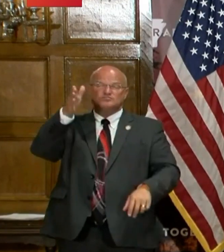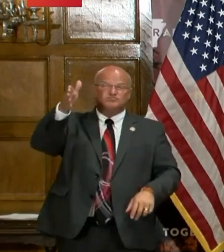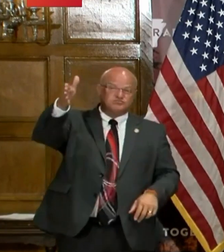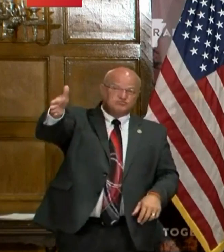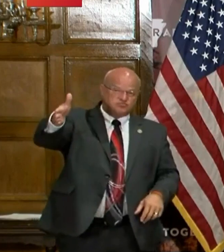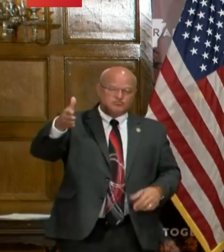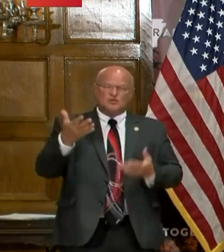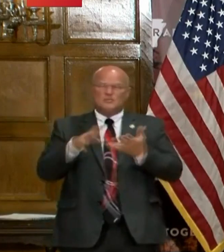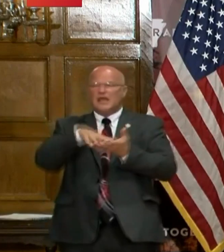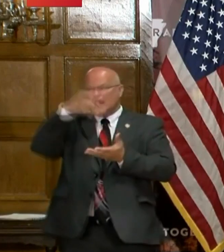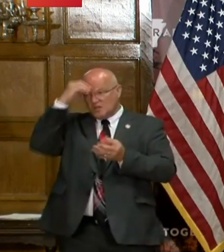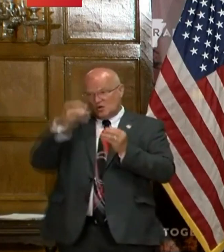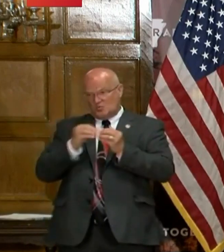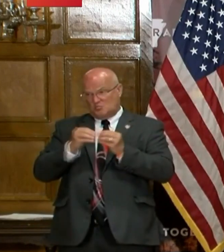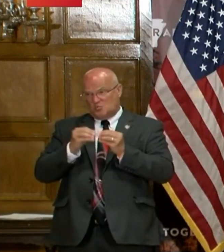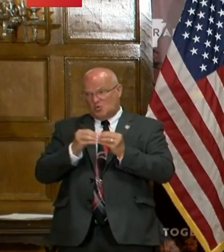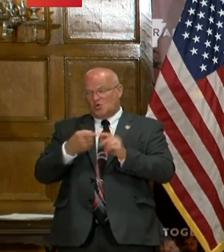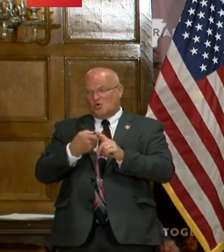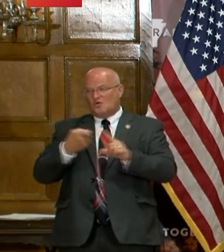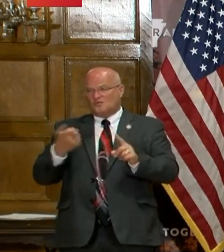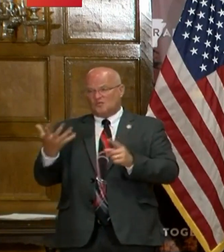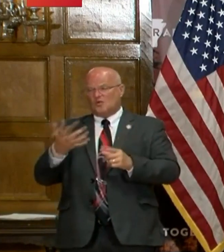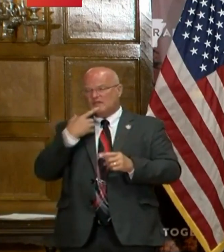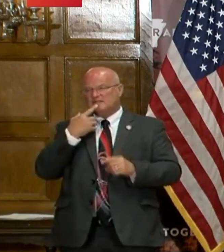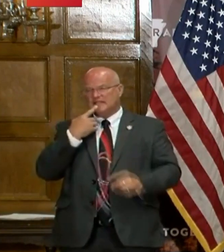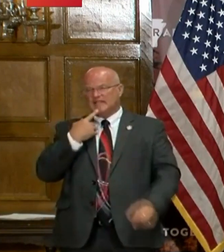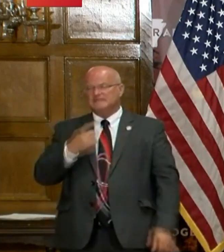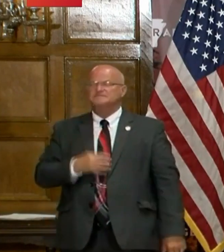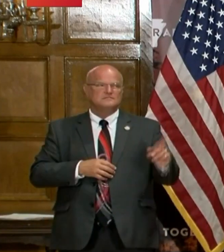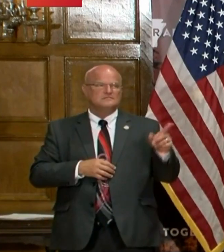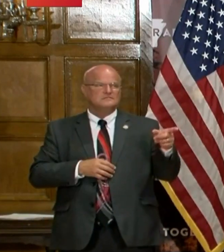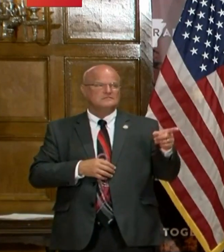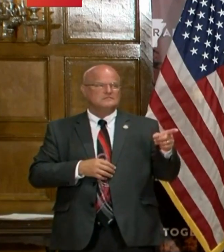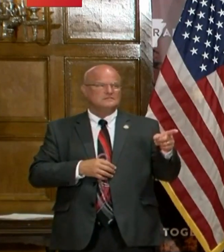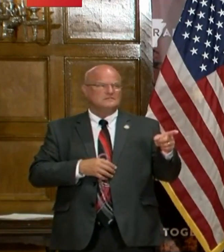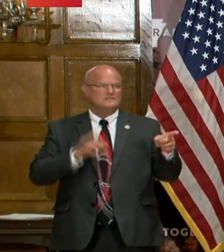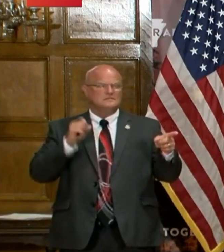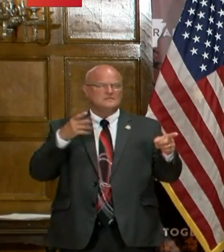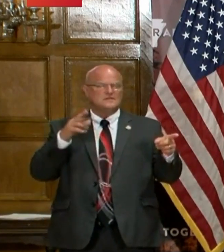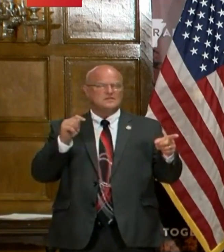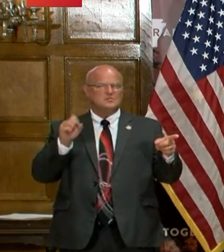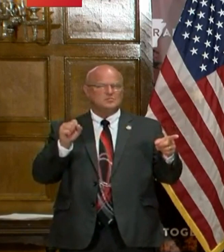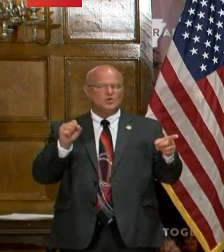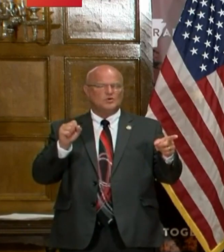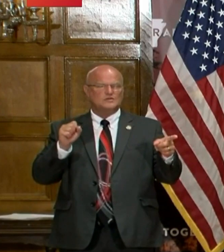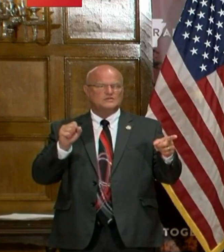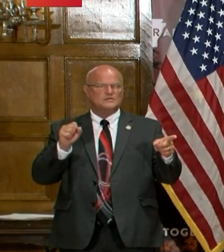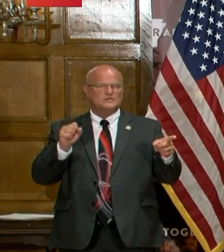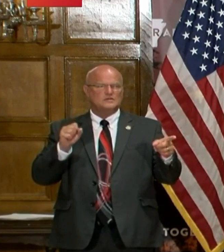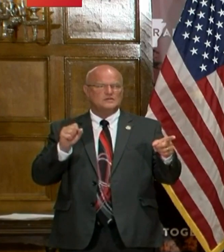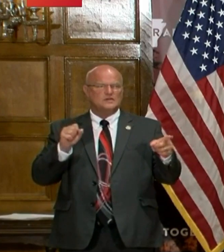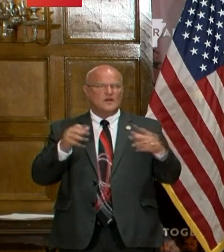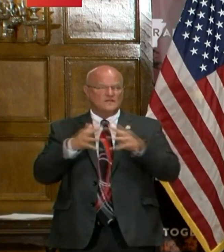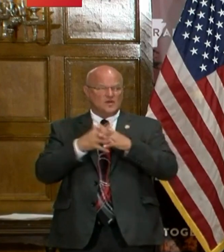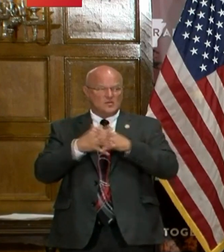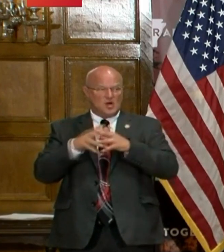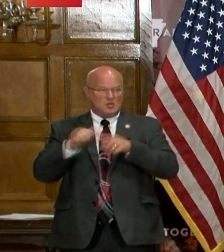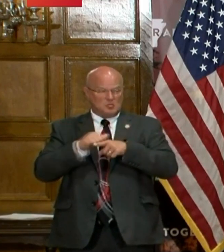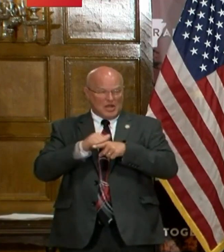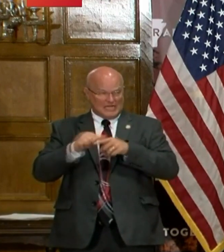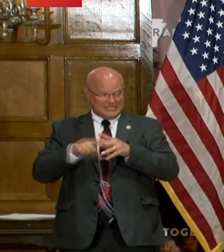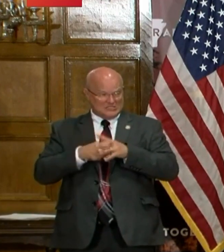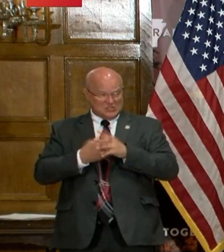modeling in terms of long term, we might learn more at that time from what they're saying. In terms of